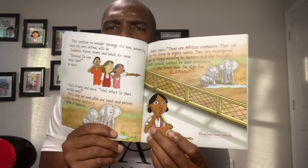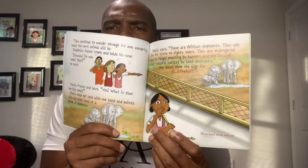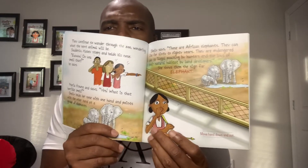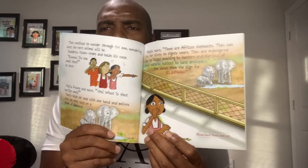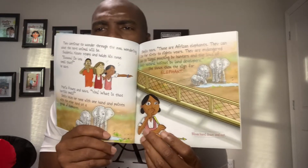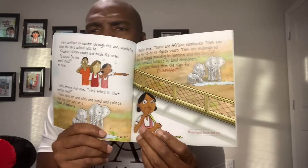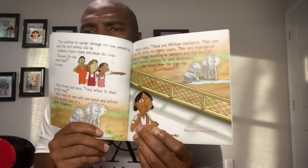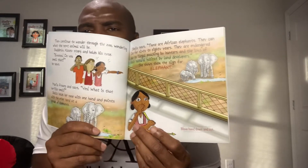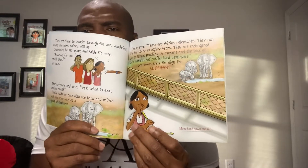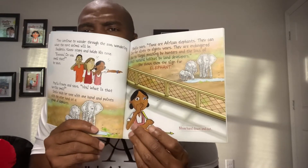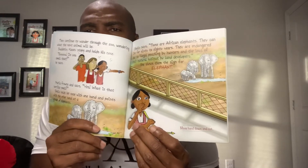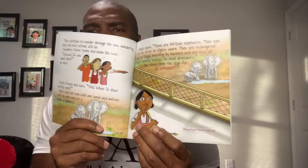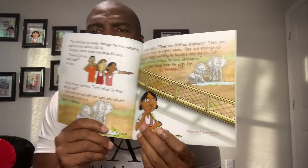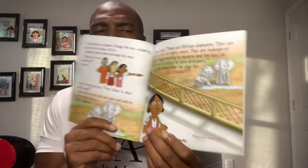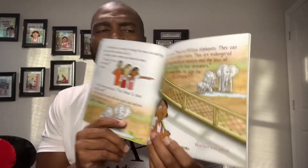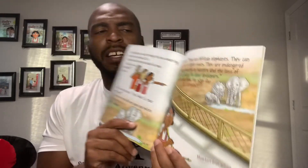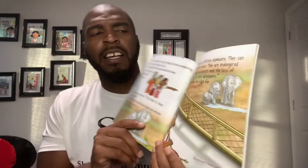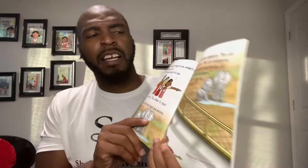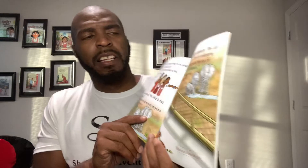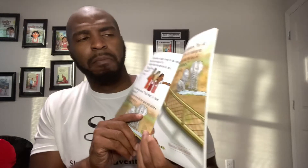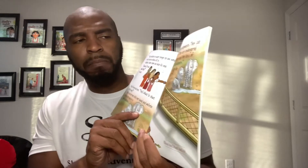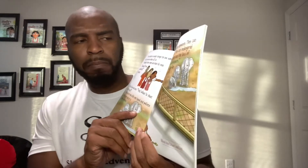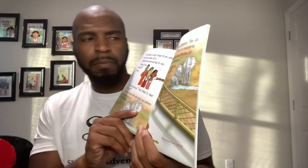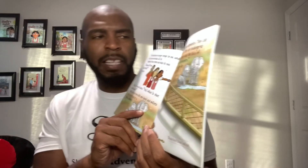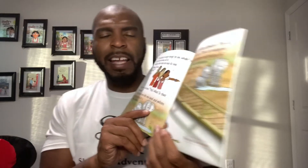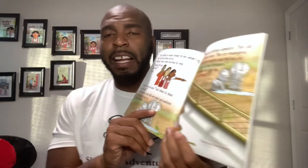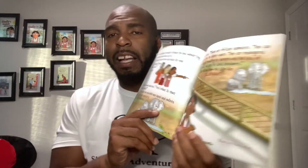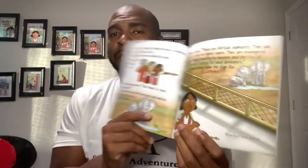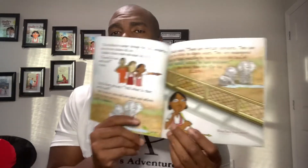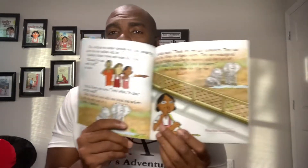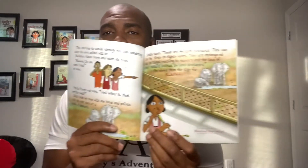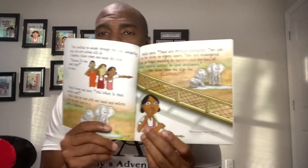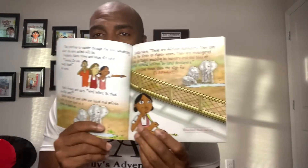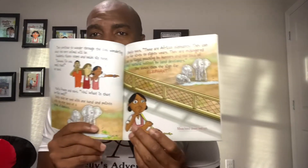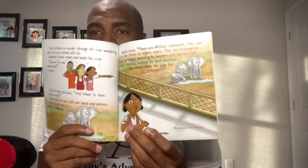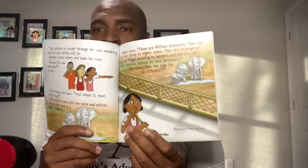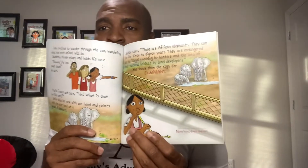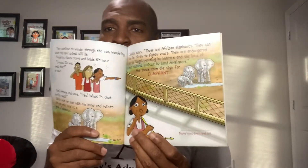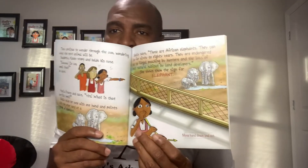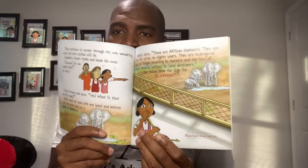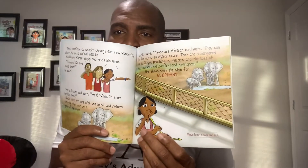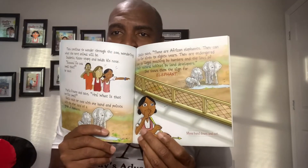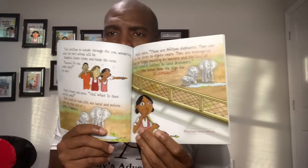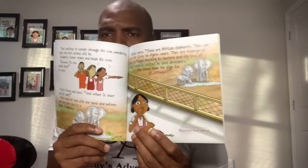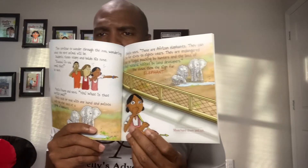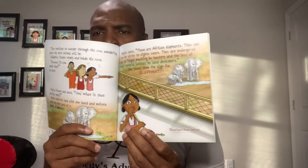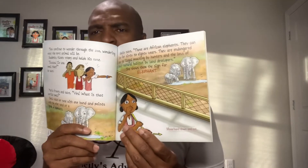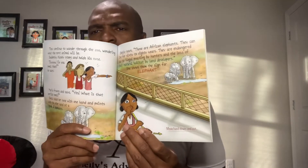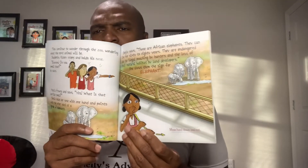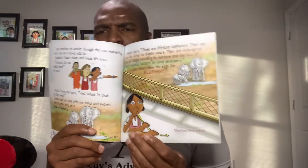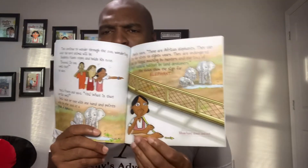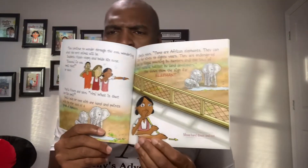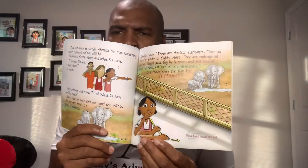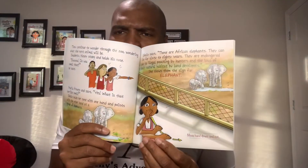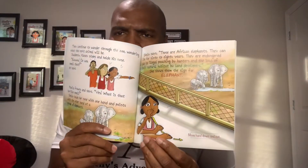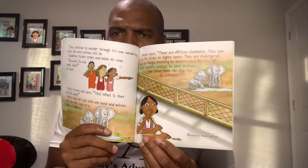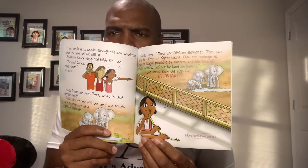are African elephants. They can live for 60 to 80 years. They are endangered due